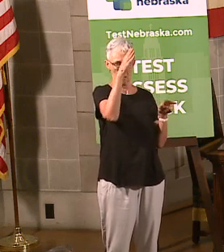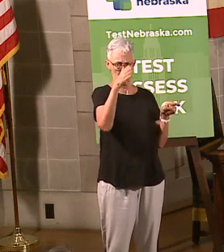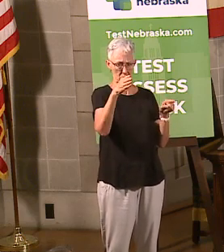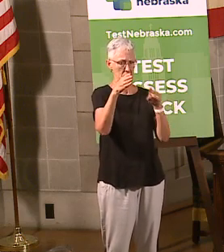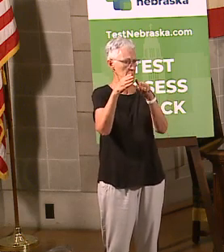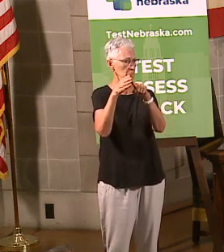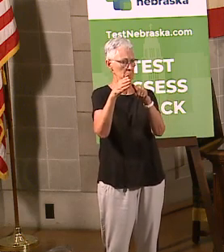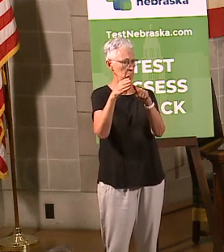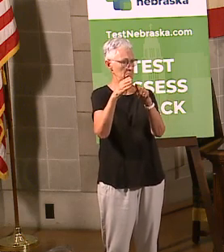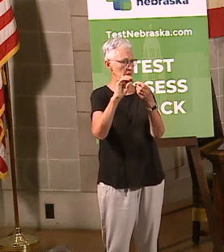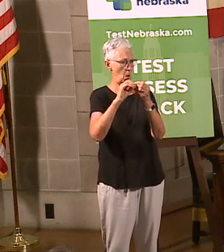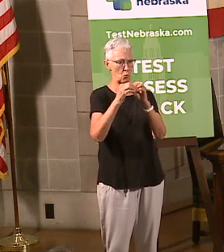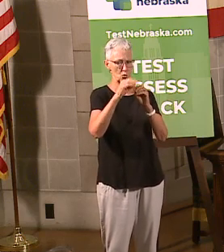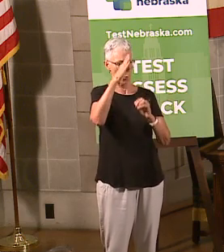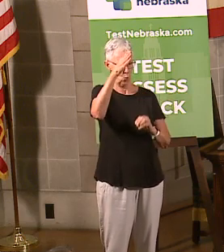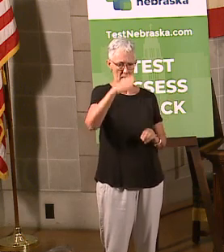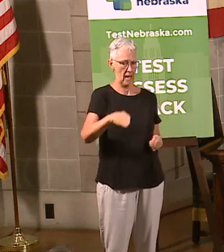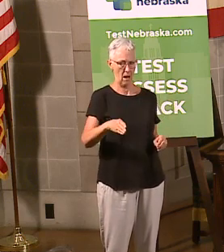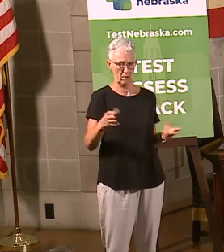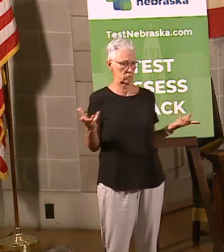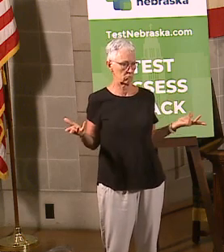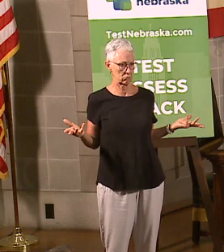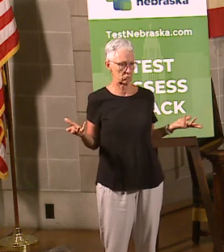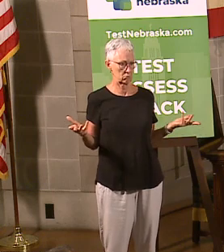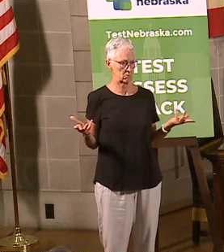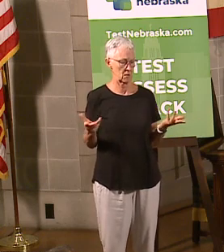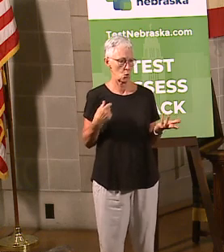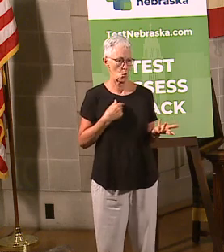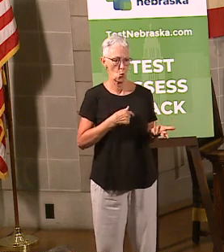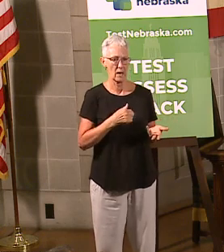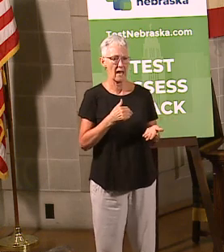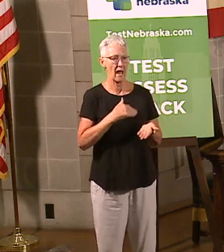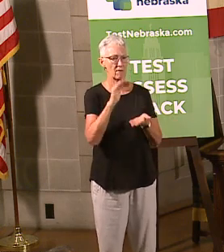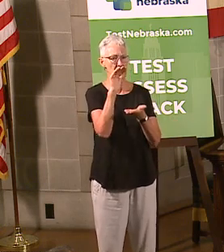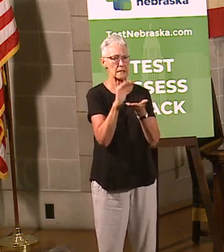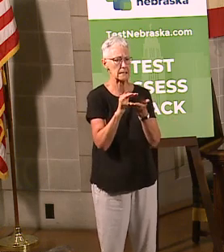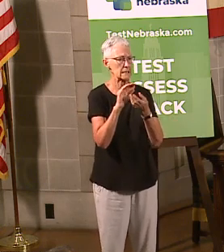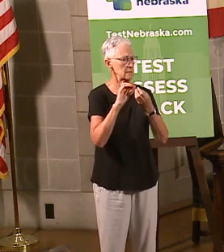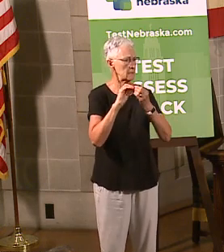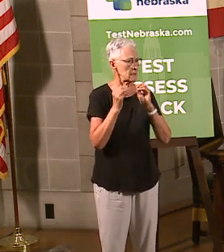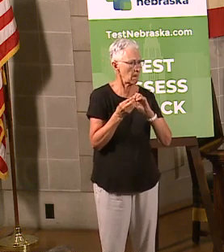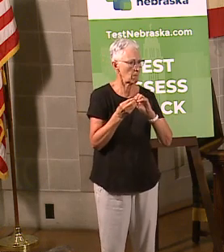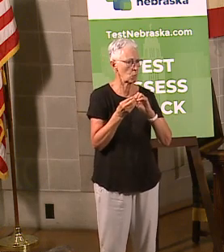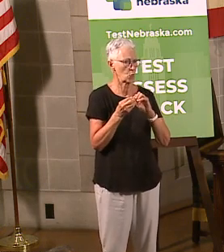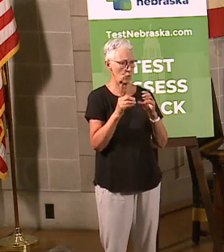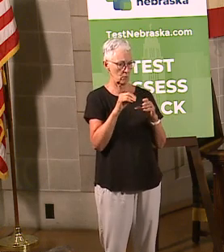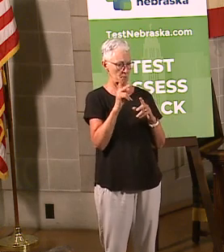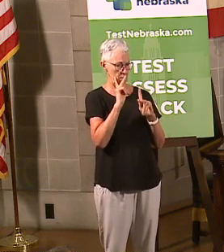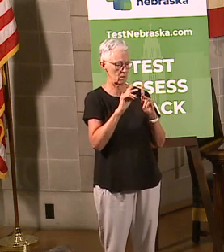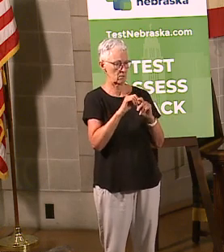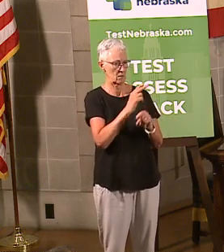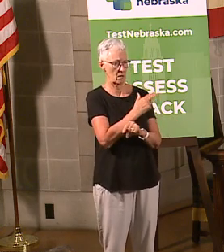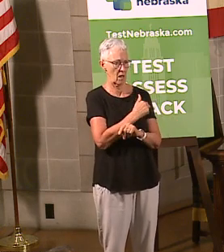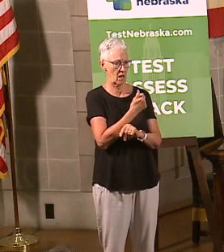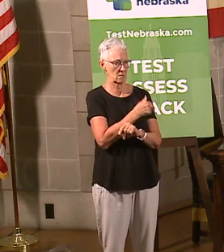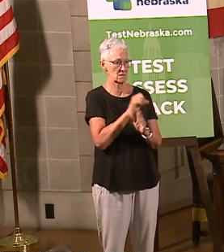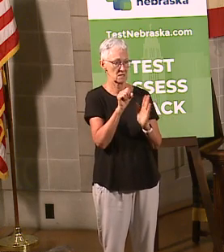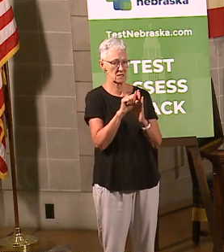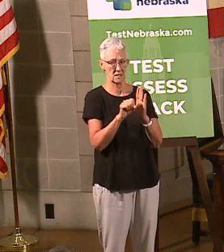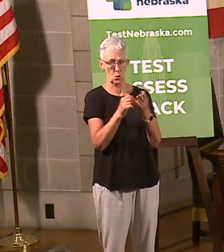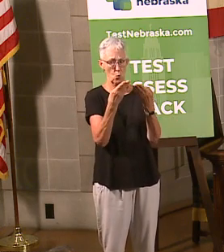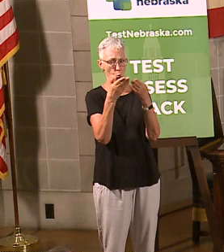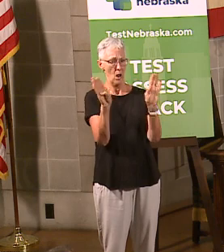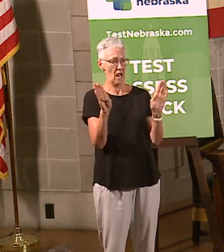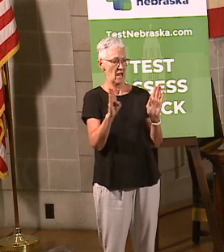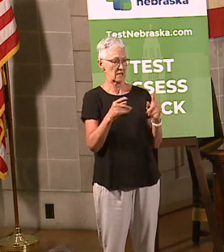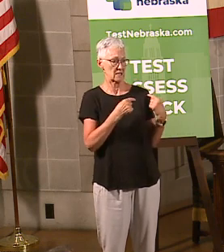to hospitalizations, a nice curve going down. We probably have got the fewest amount of hospitalizations statewide that we've had since the first week of May. So